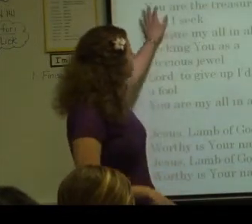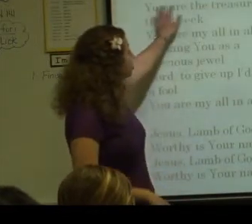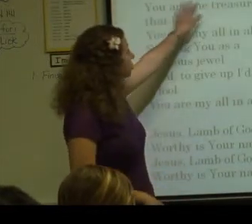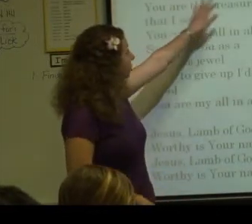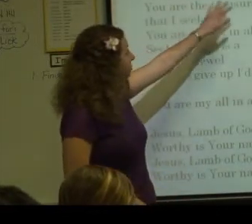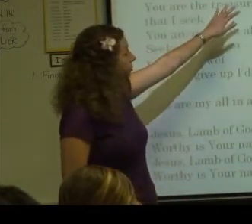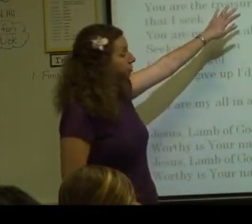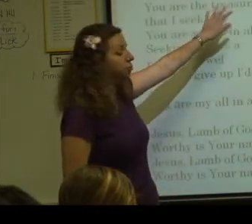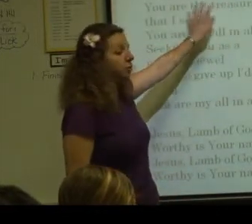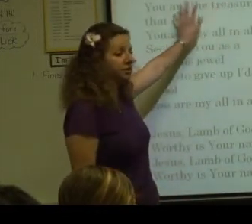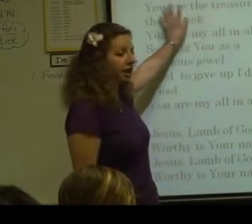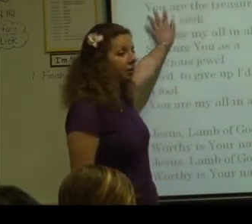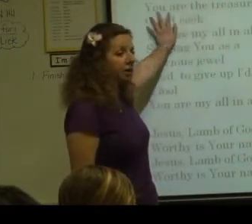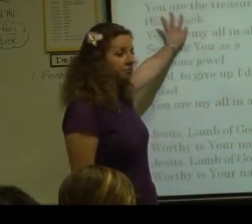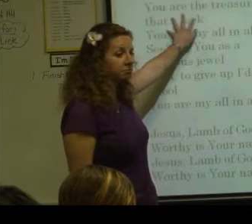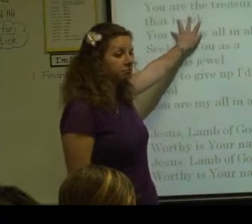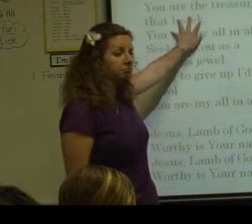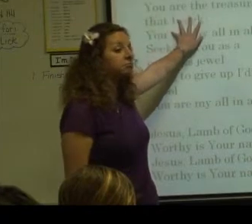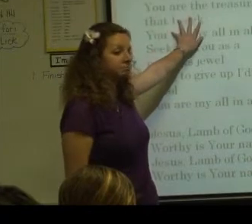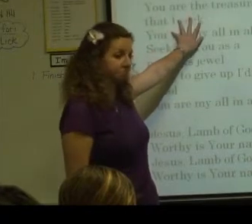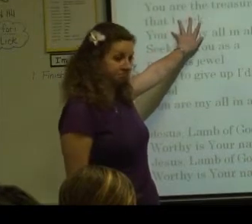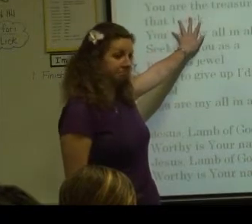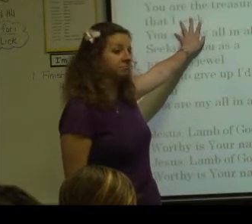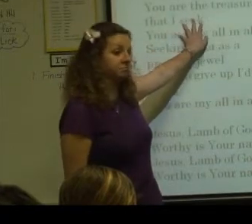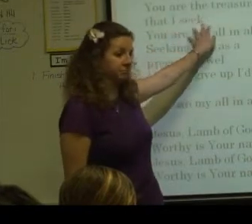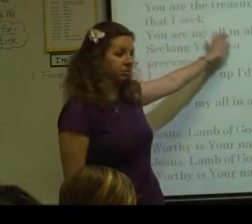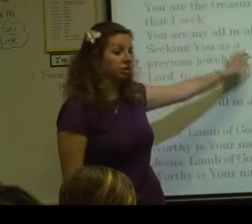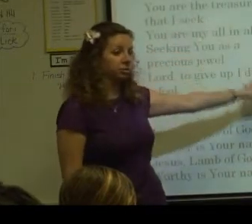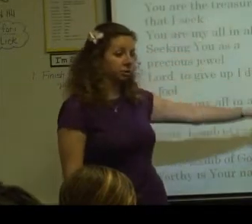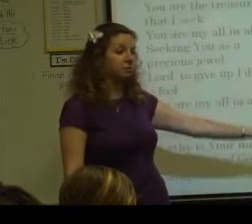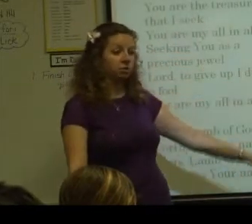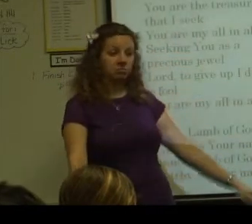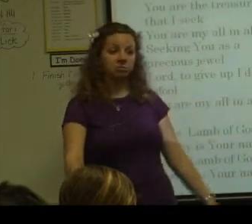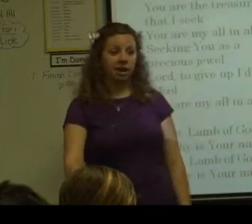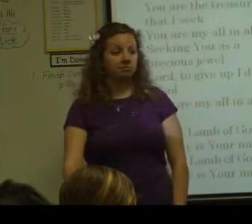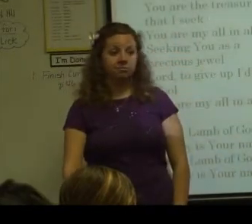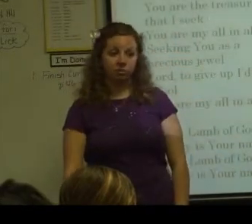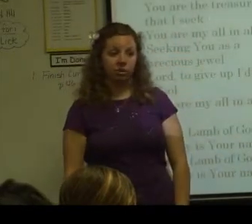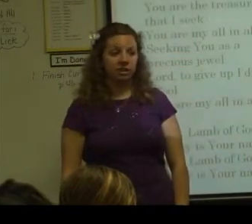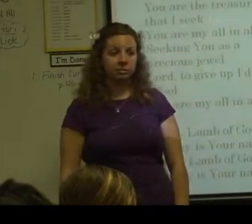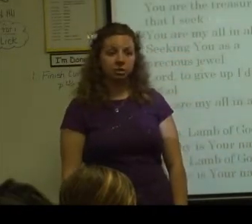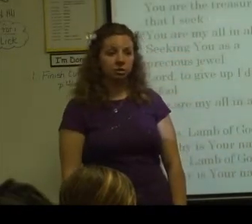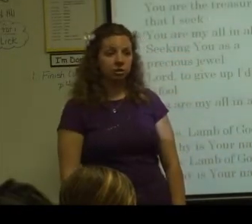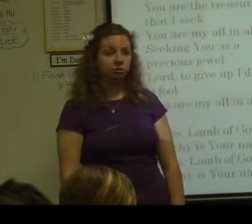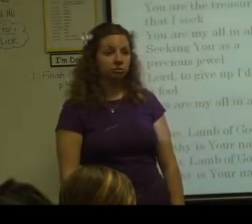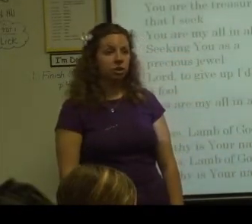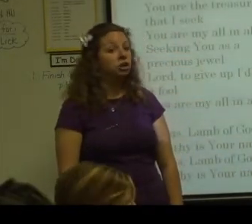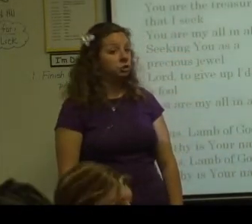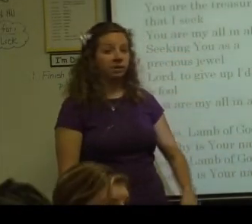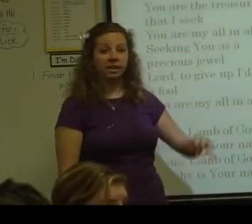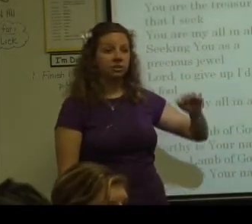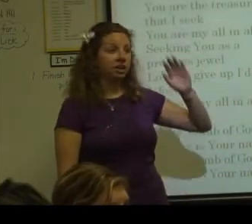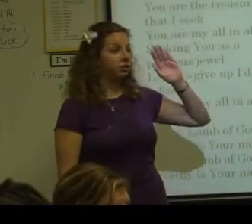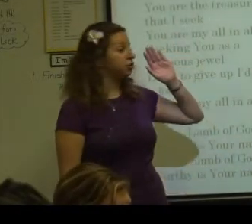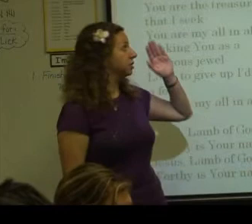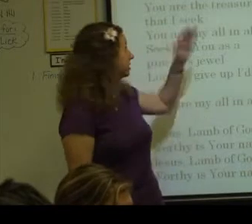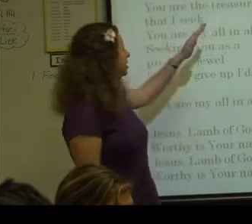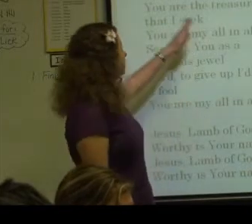and just go through and do the words that way. So that's one option. Yeah. So that is something you can do. You can do that. You can just